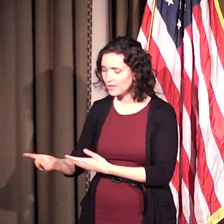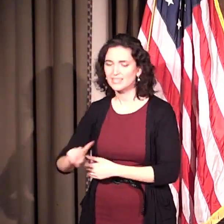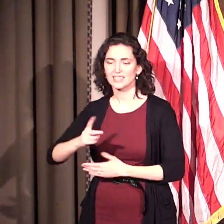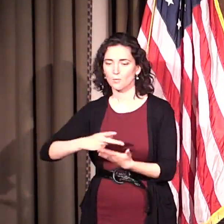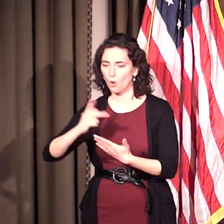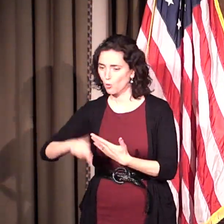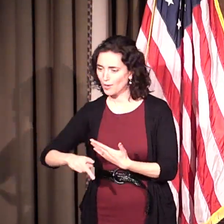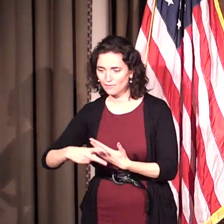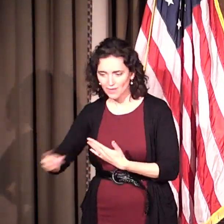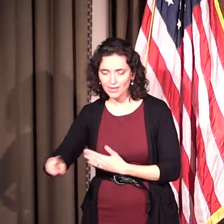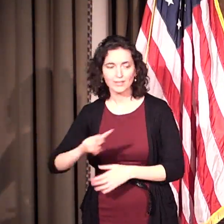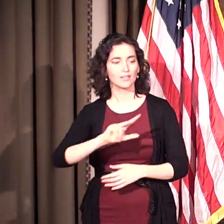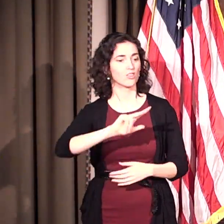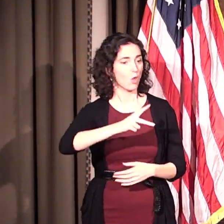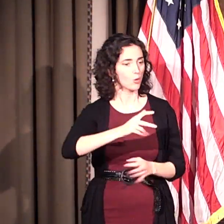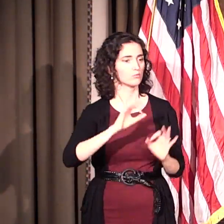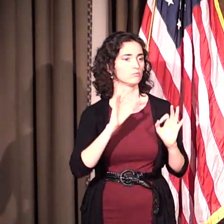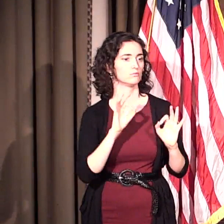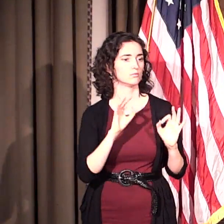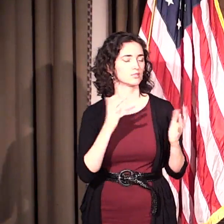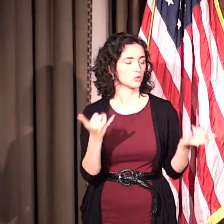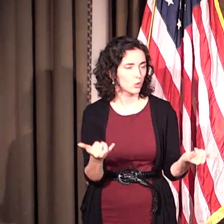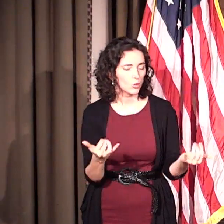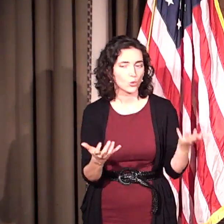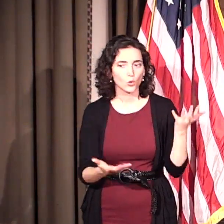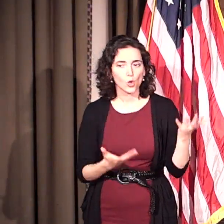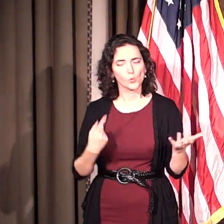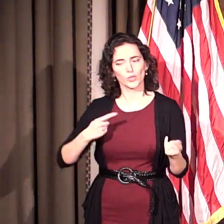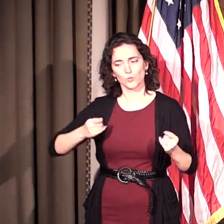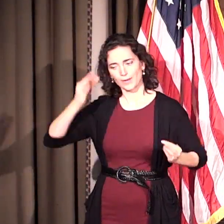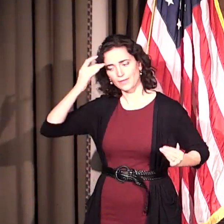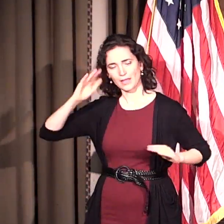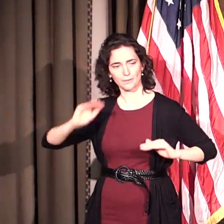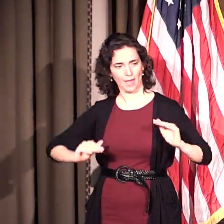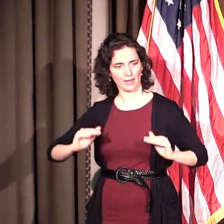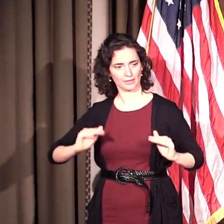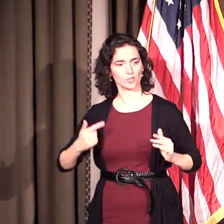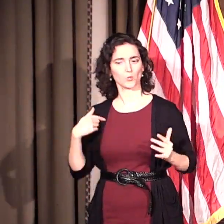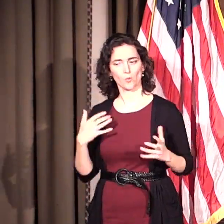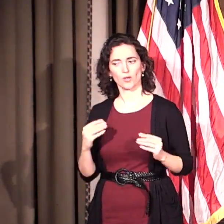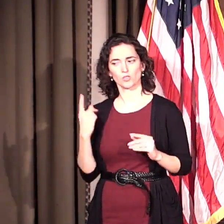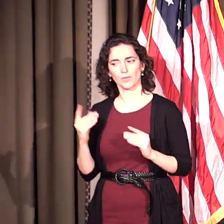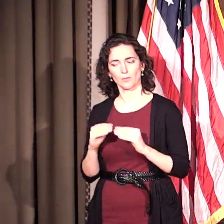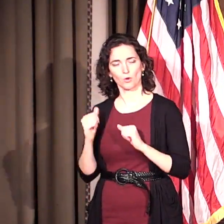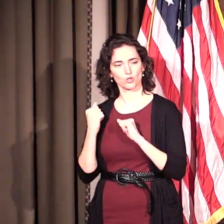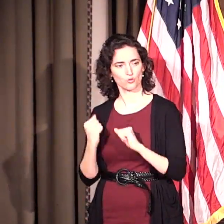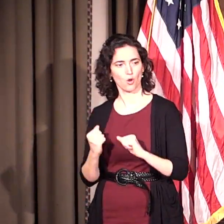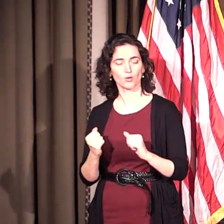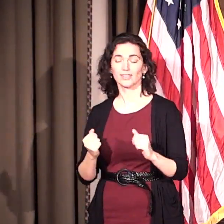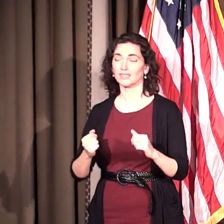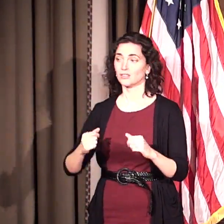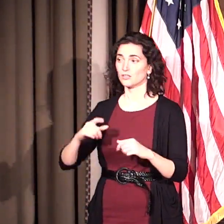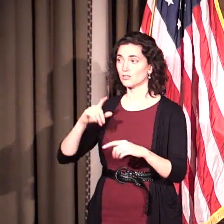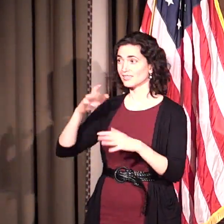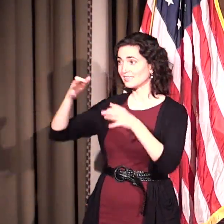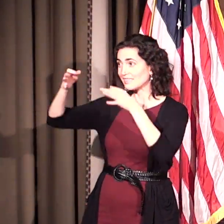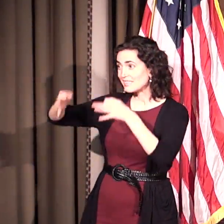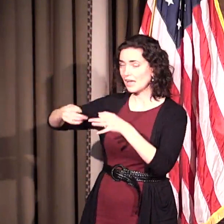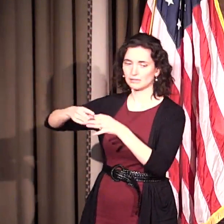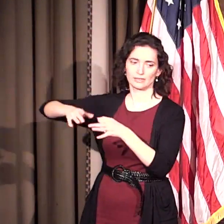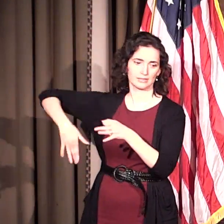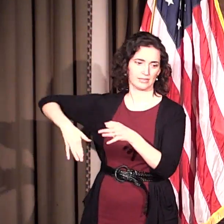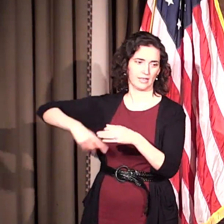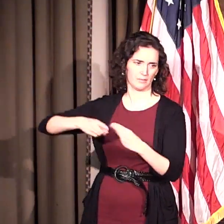we're trying to balance those decisions and do something that's more robust. So I think the jury's still out, is the answer to